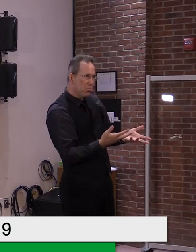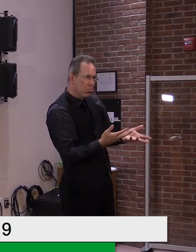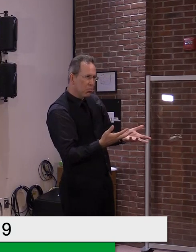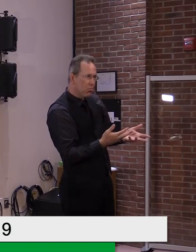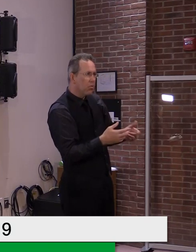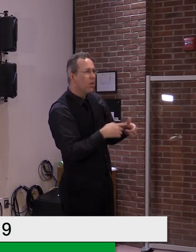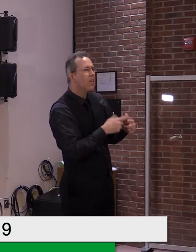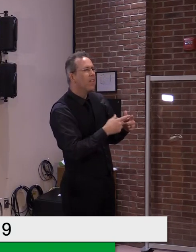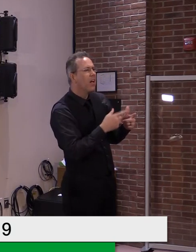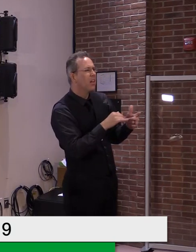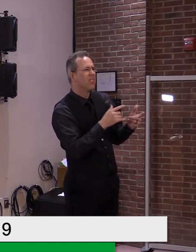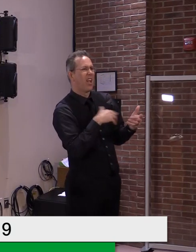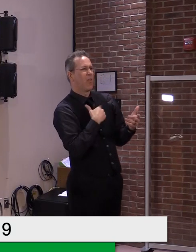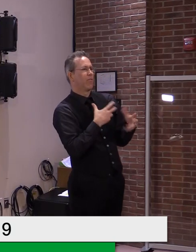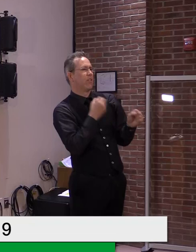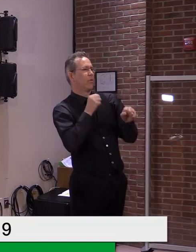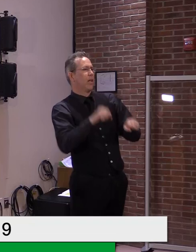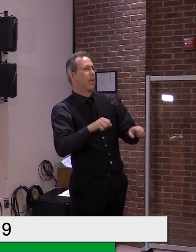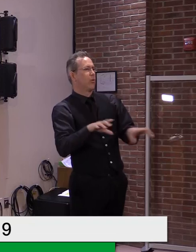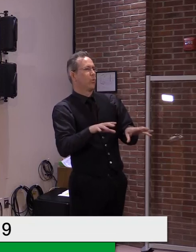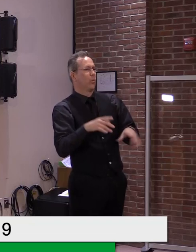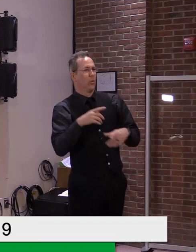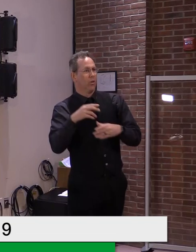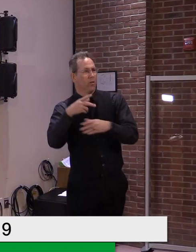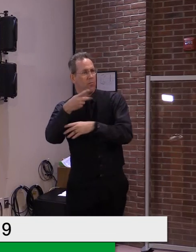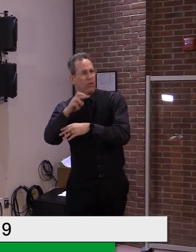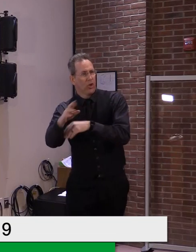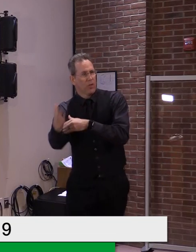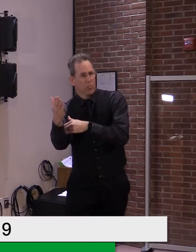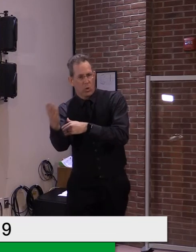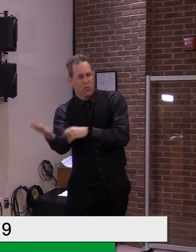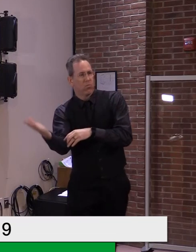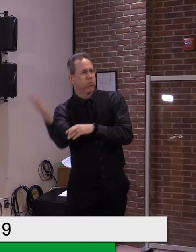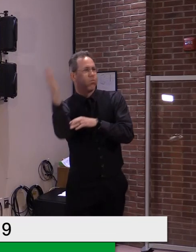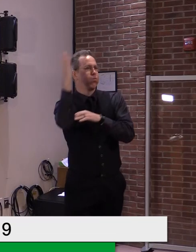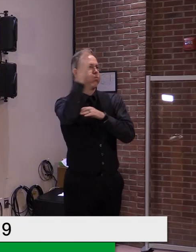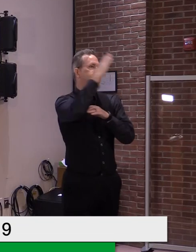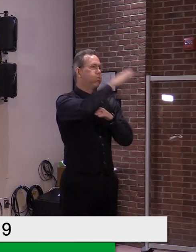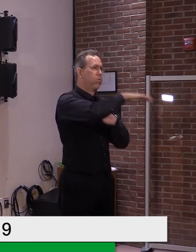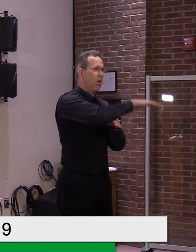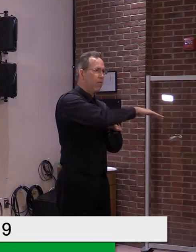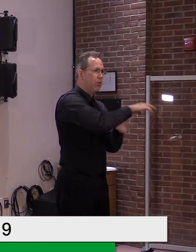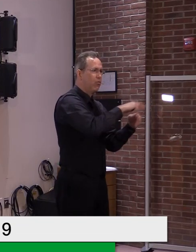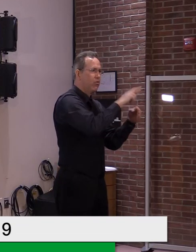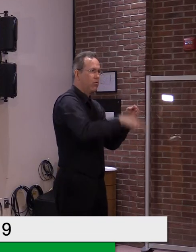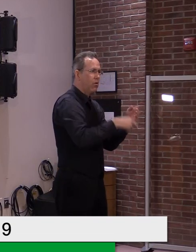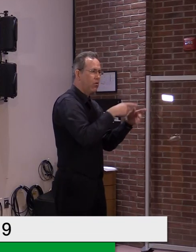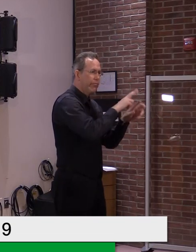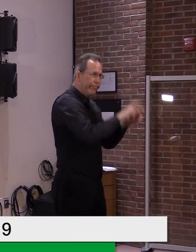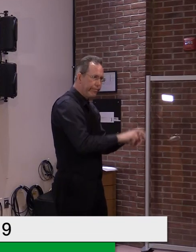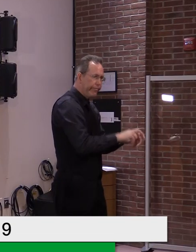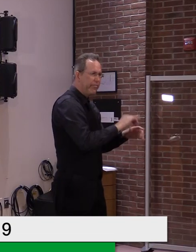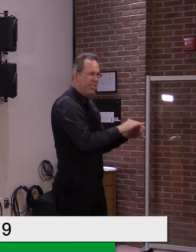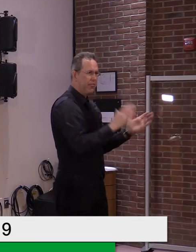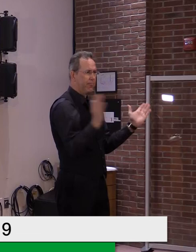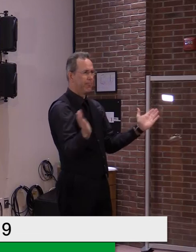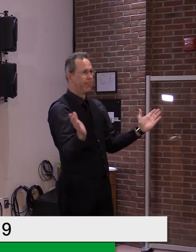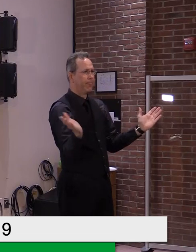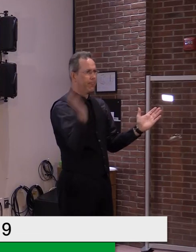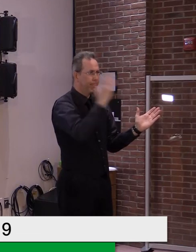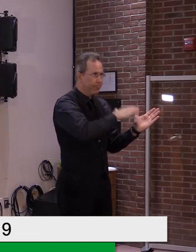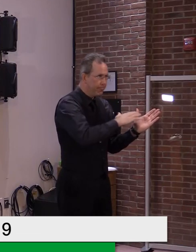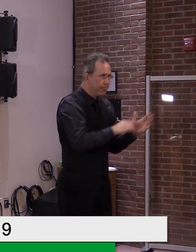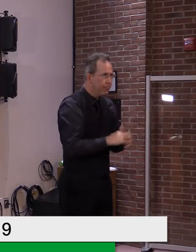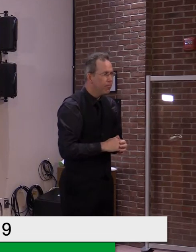most rapid way of going to the state lab. There are other lab reports, depending on how busy the state lab is and where